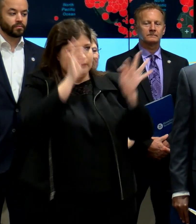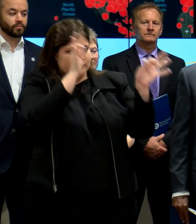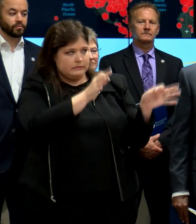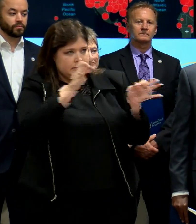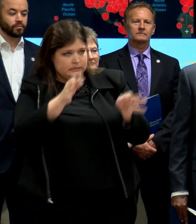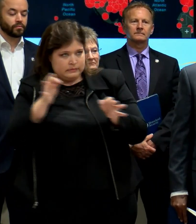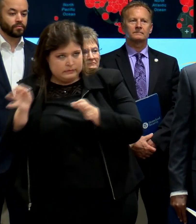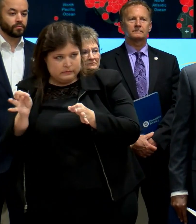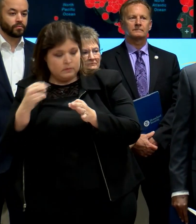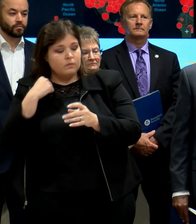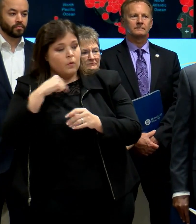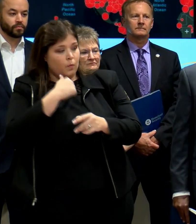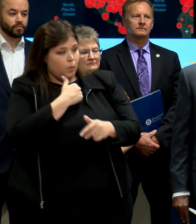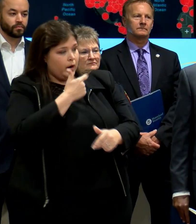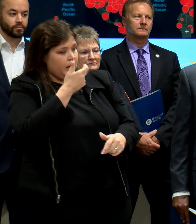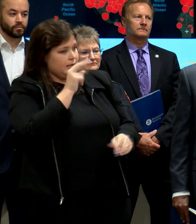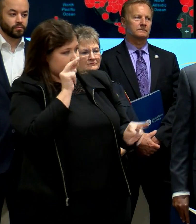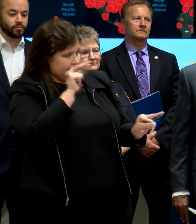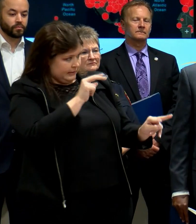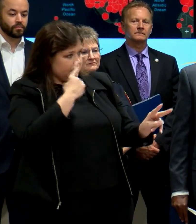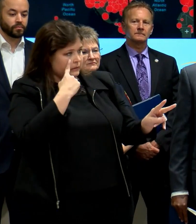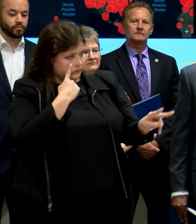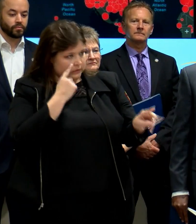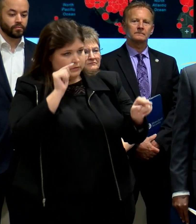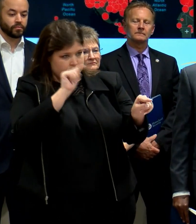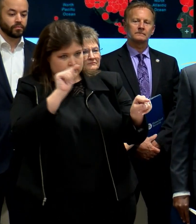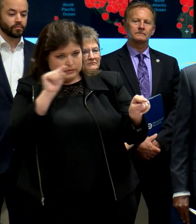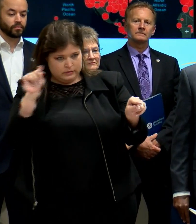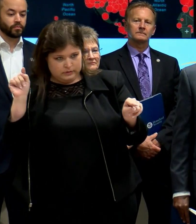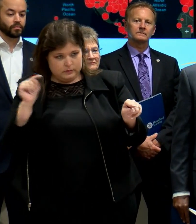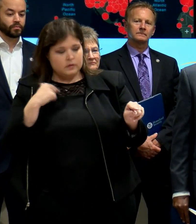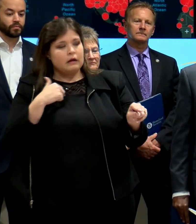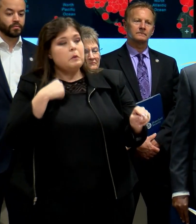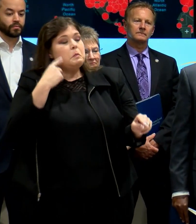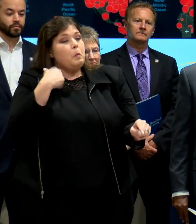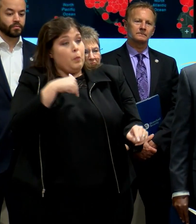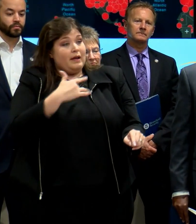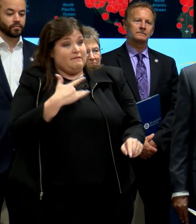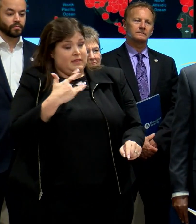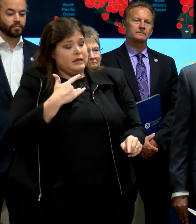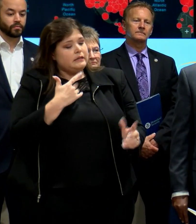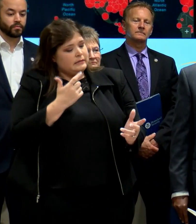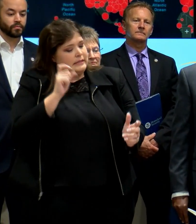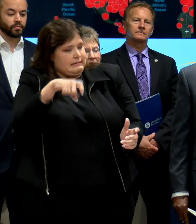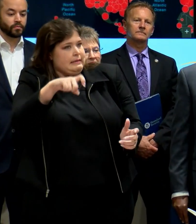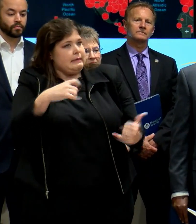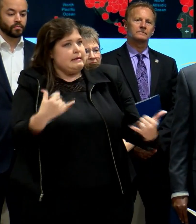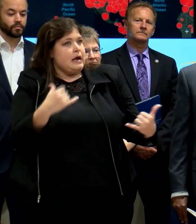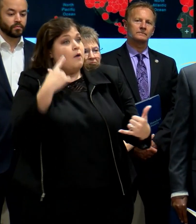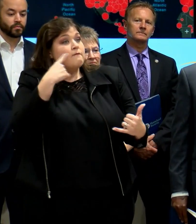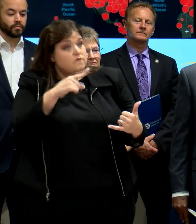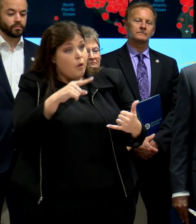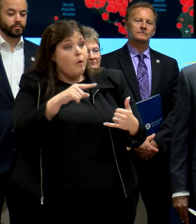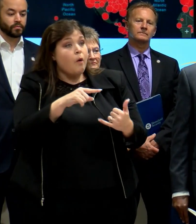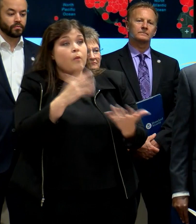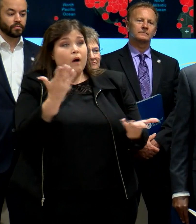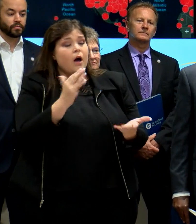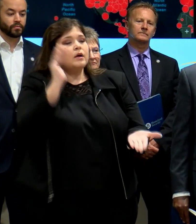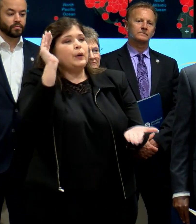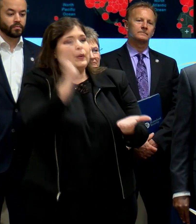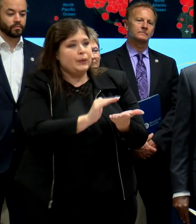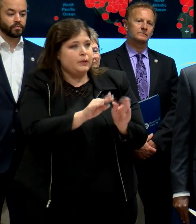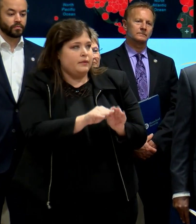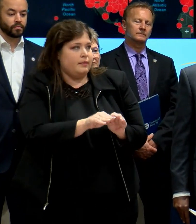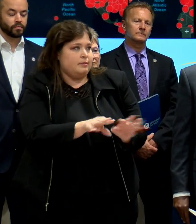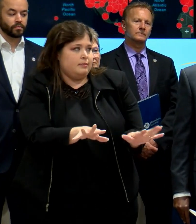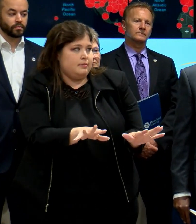seeing that are needed at this time to slow the progression. But if you are going someplace and you see that